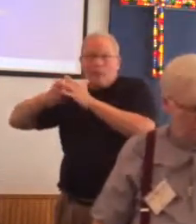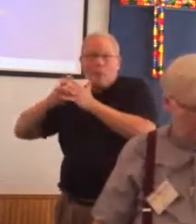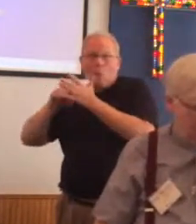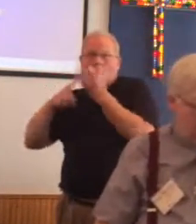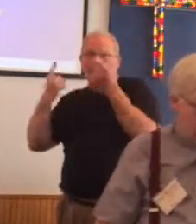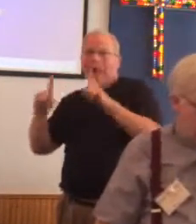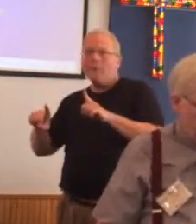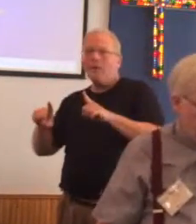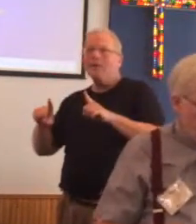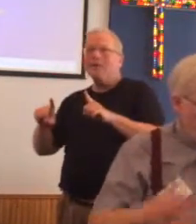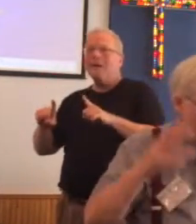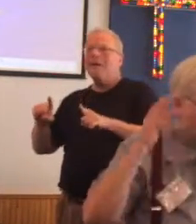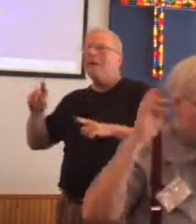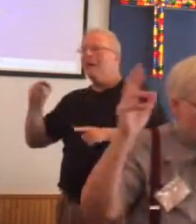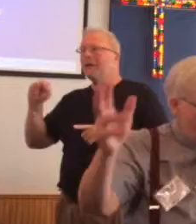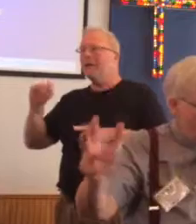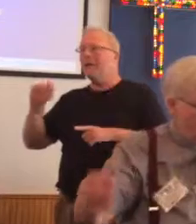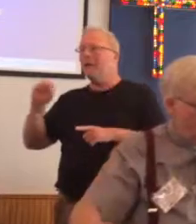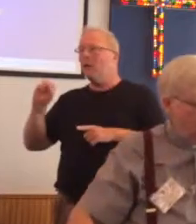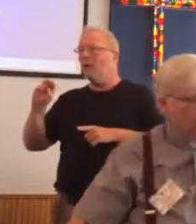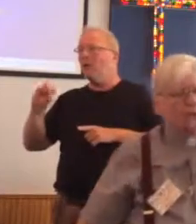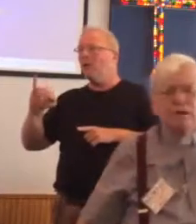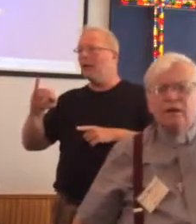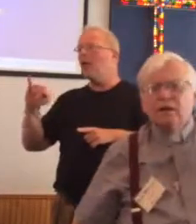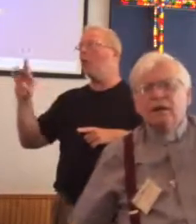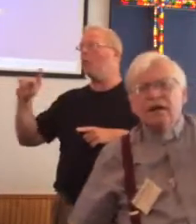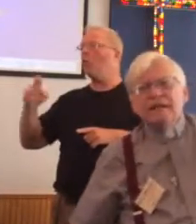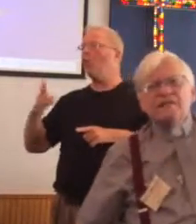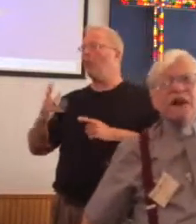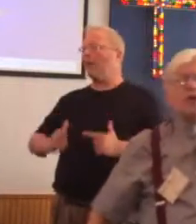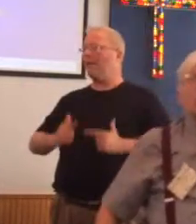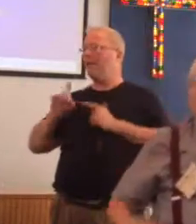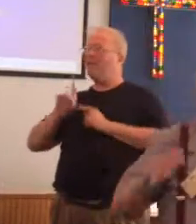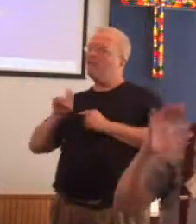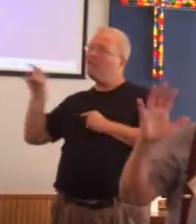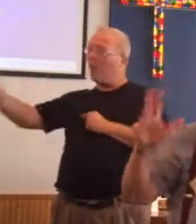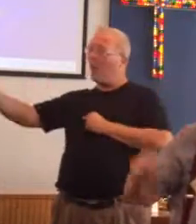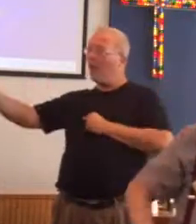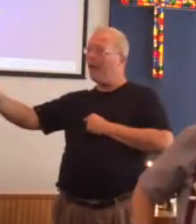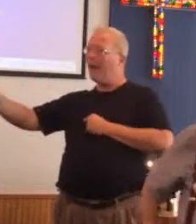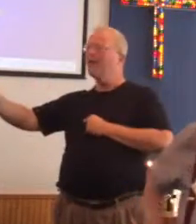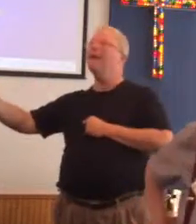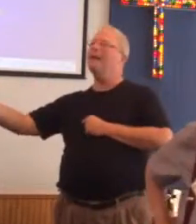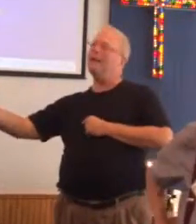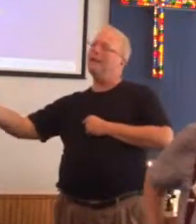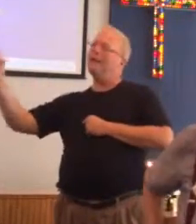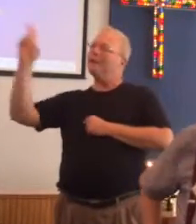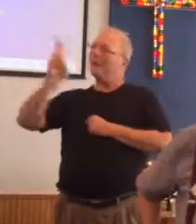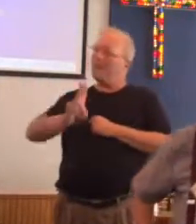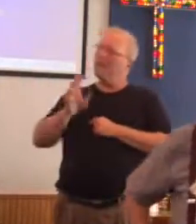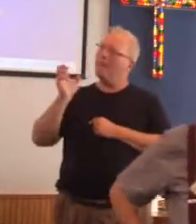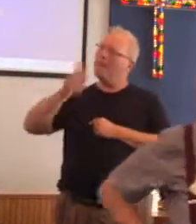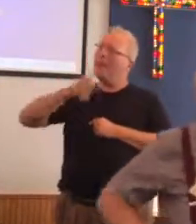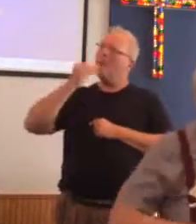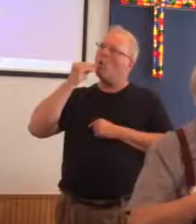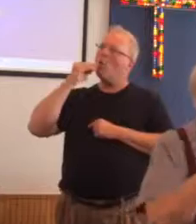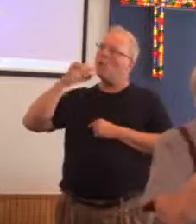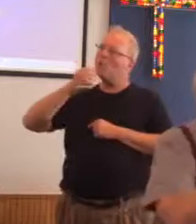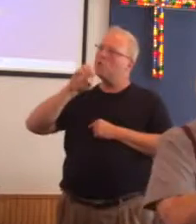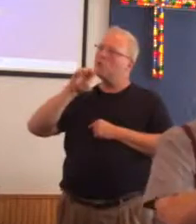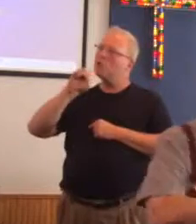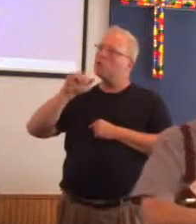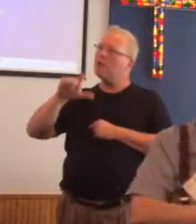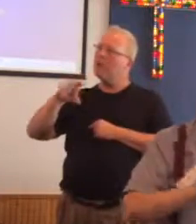Coming home. For Ruth, it's about loyalty and